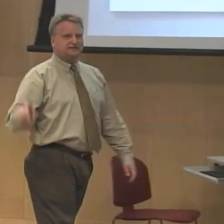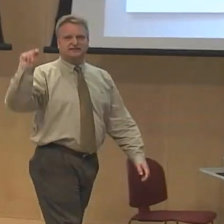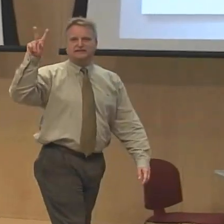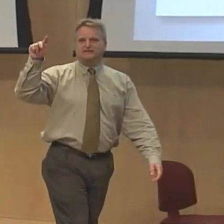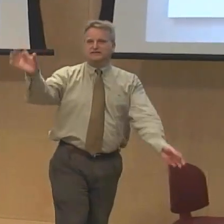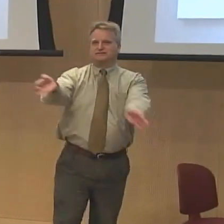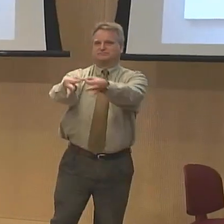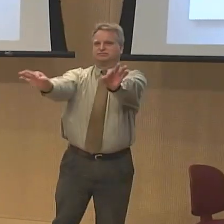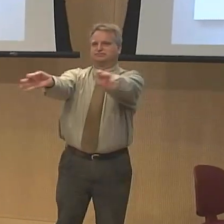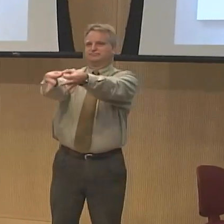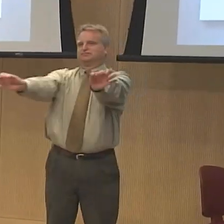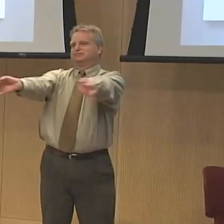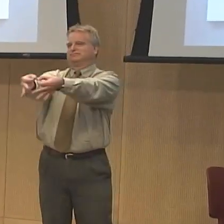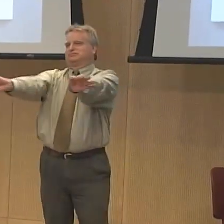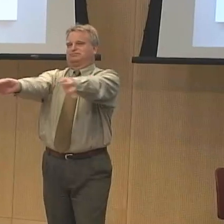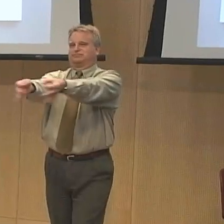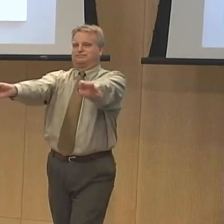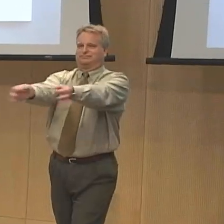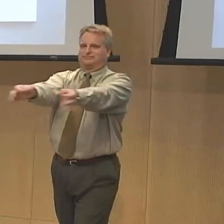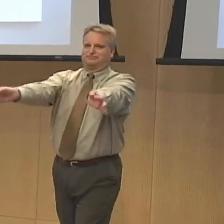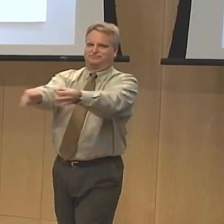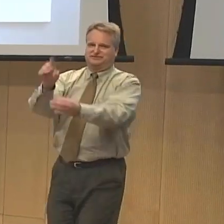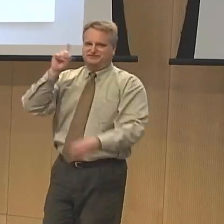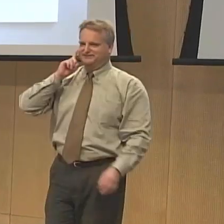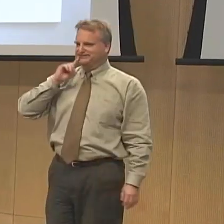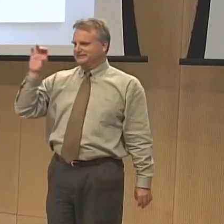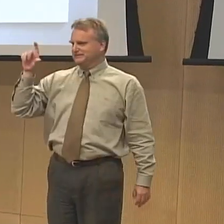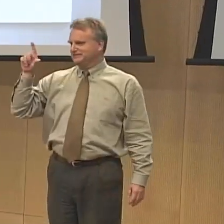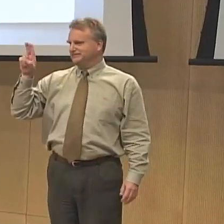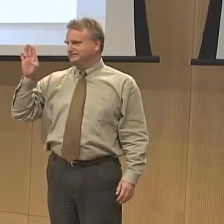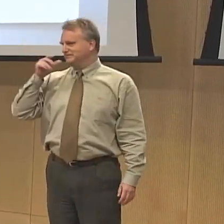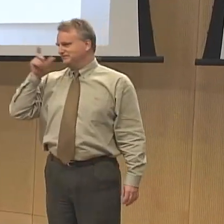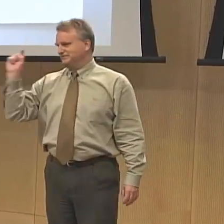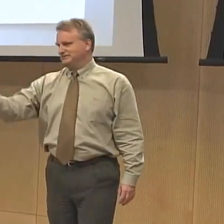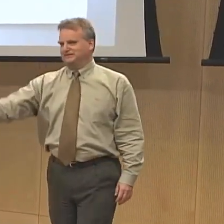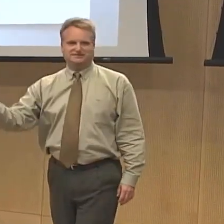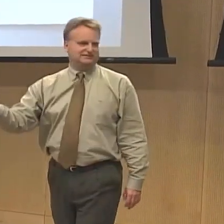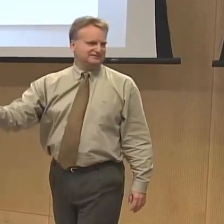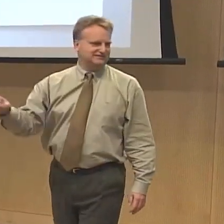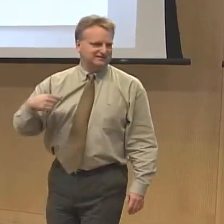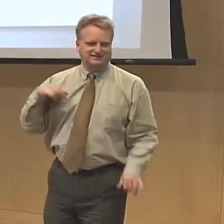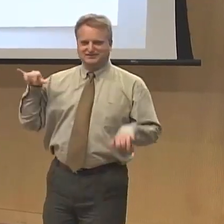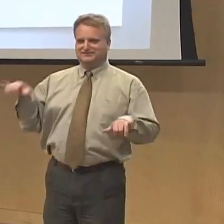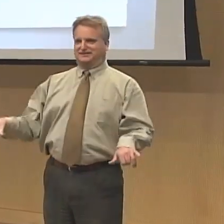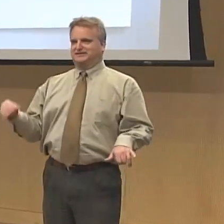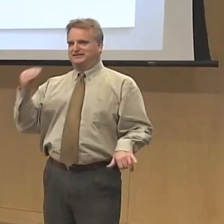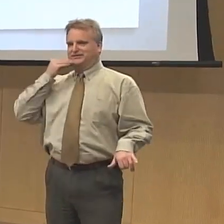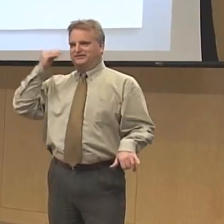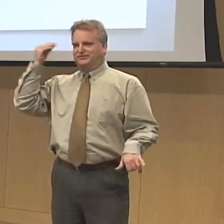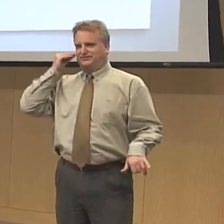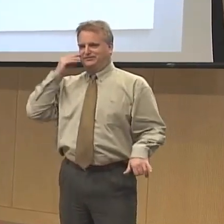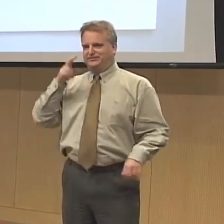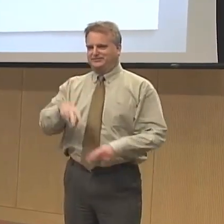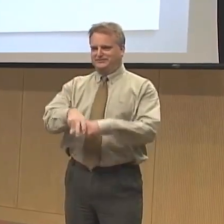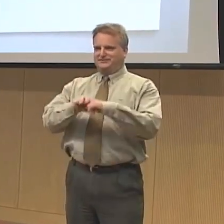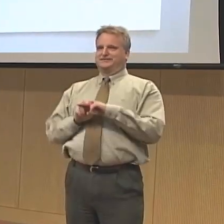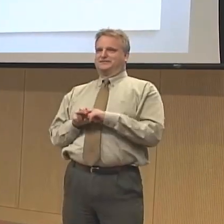We have captioning on our television sets. We don't need clubs for the deaf. We can stay home, sit back and watch